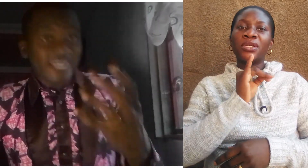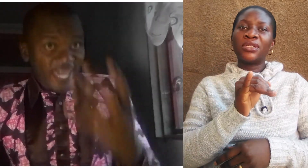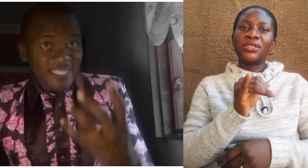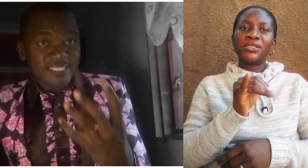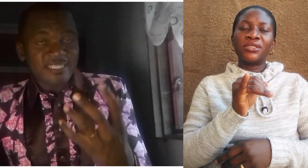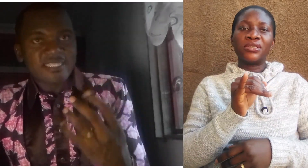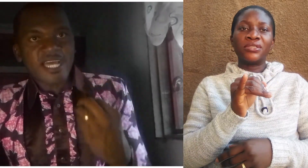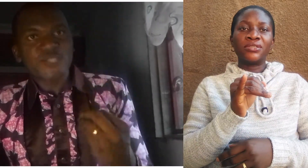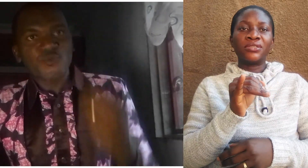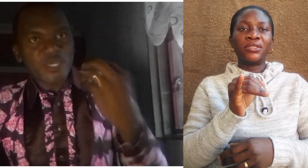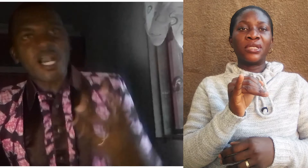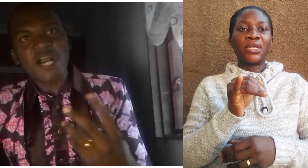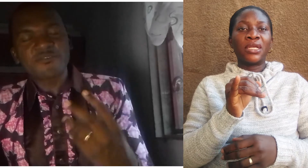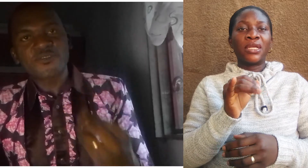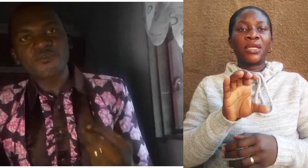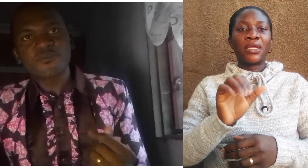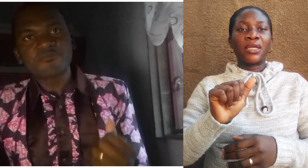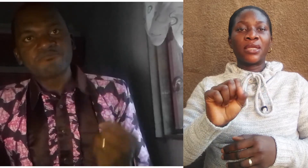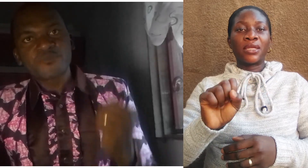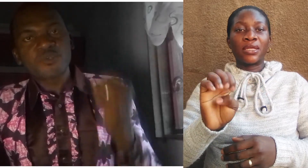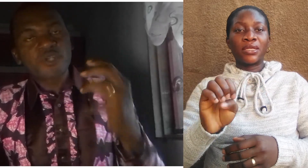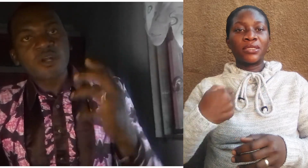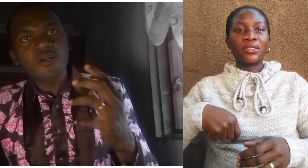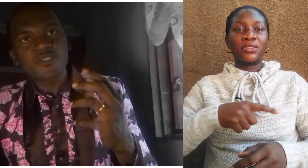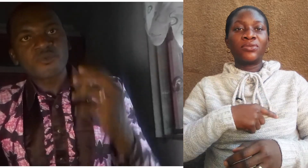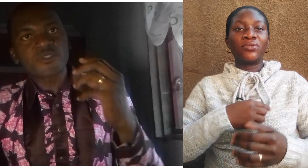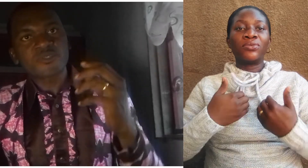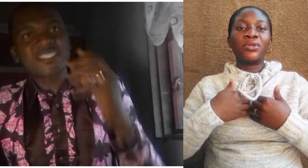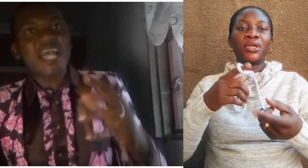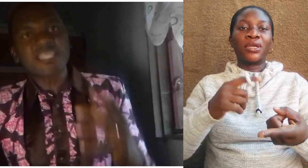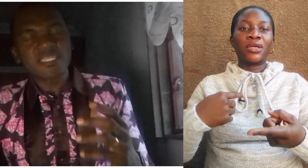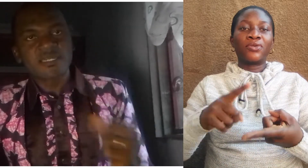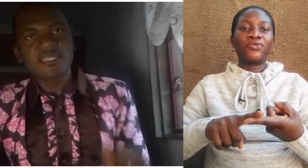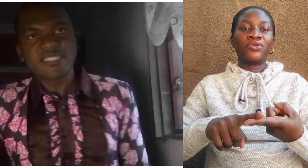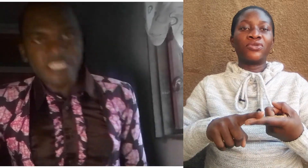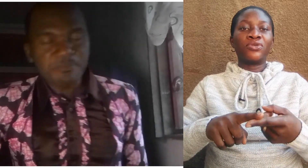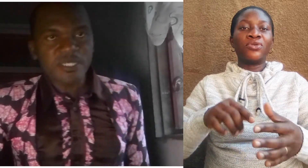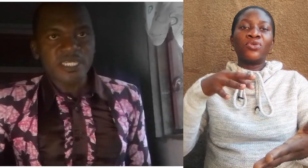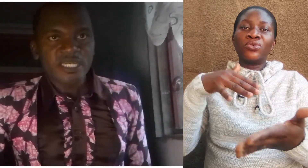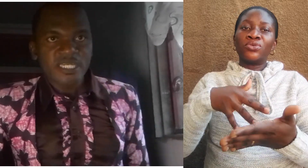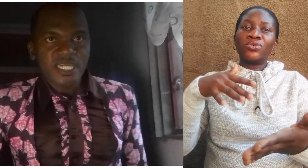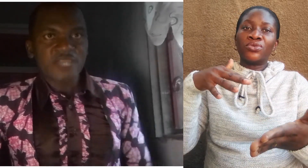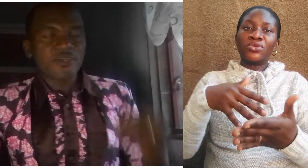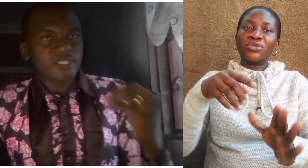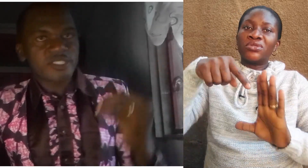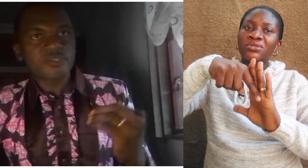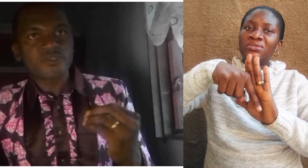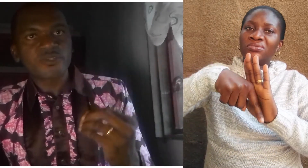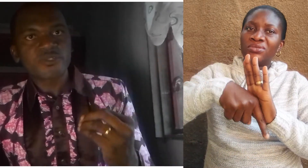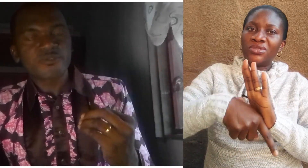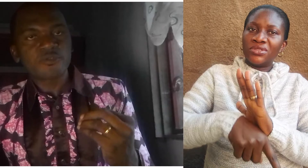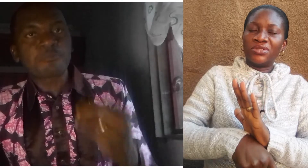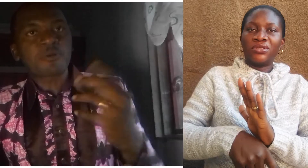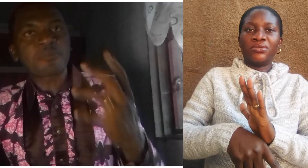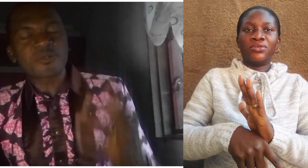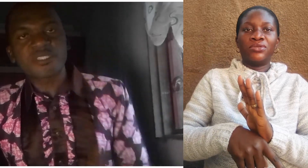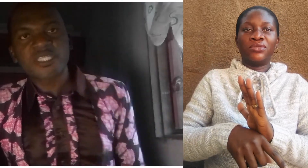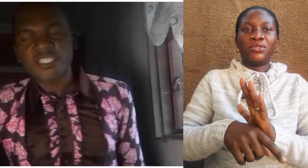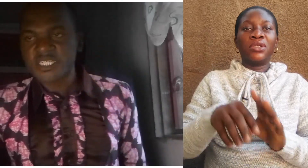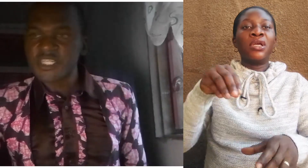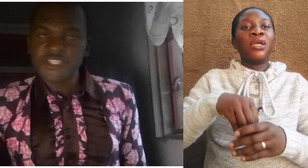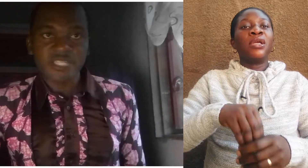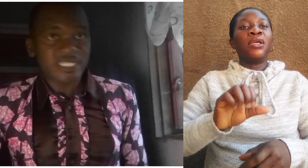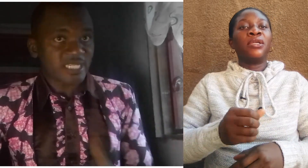is a case that we have to go to study deeply in order to